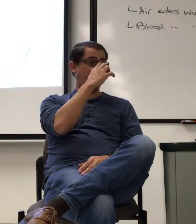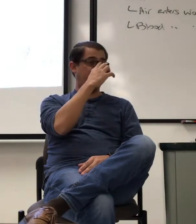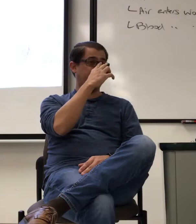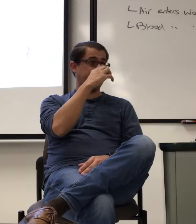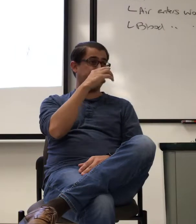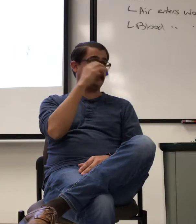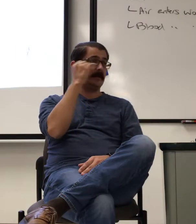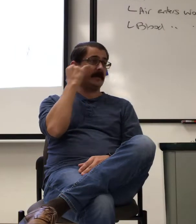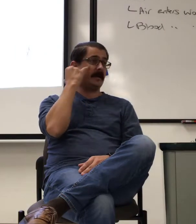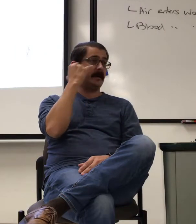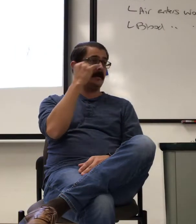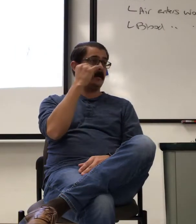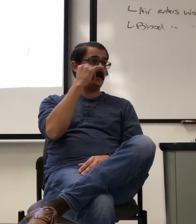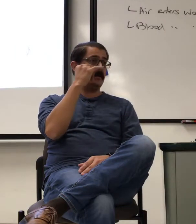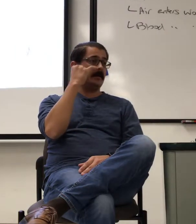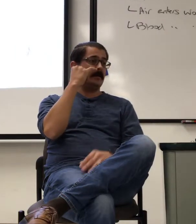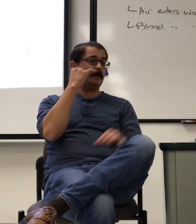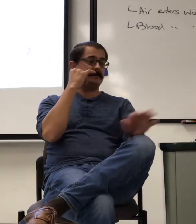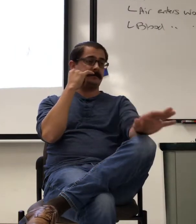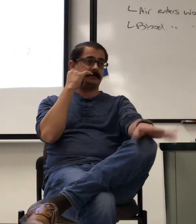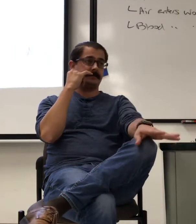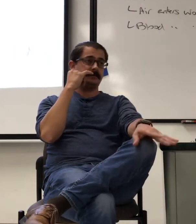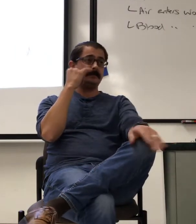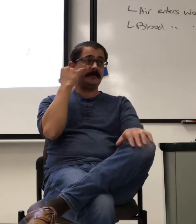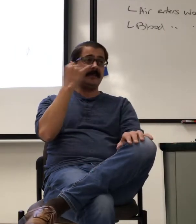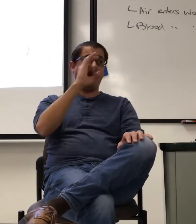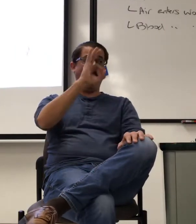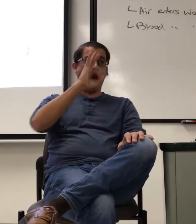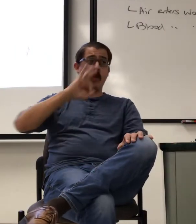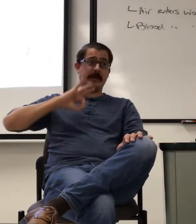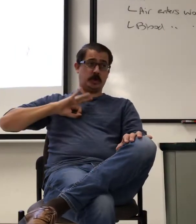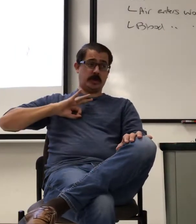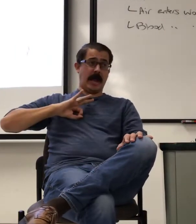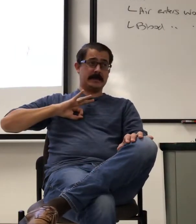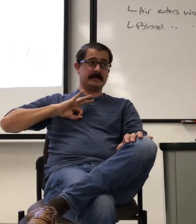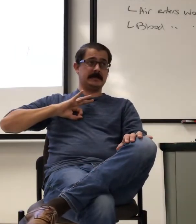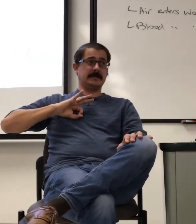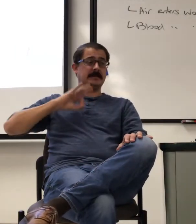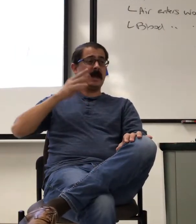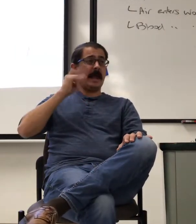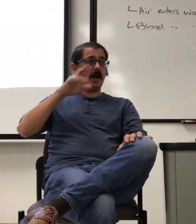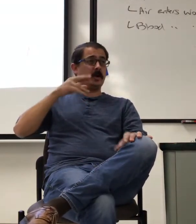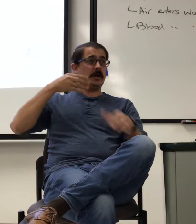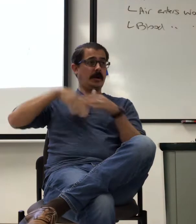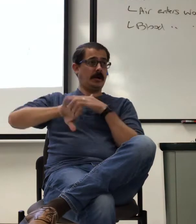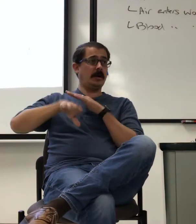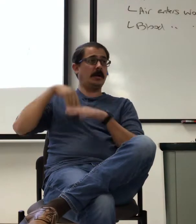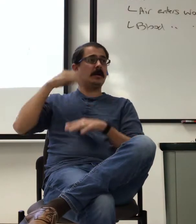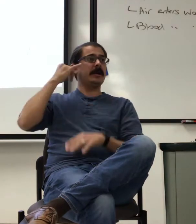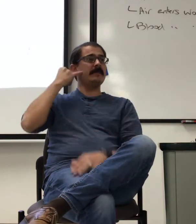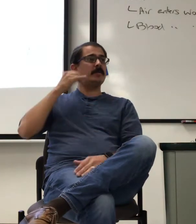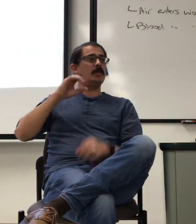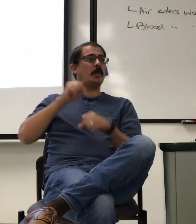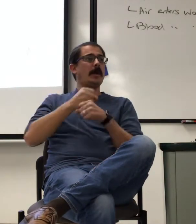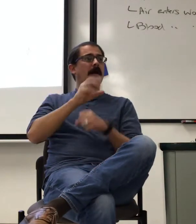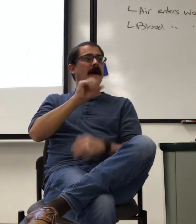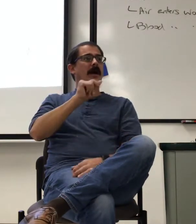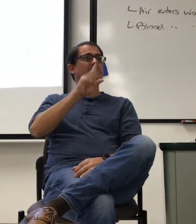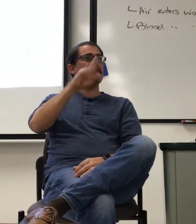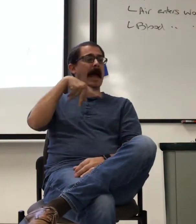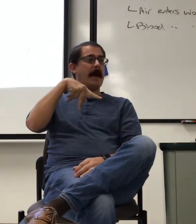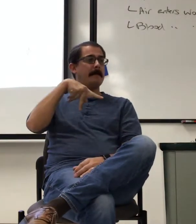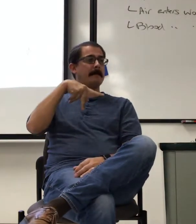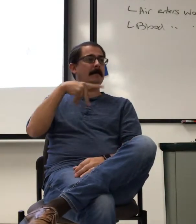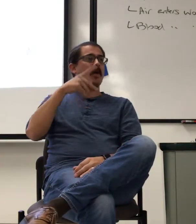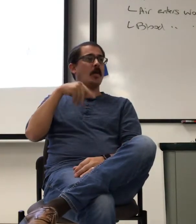and air can enter and exit, but a tension pneumothorax is if you create a flap that when you